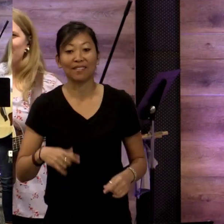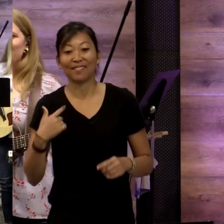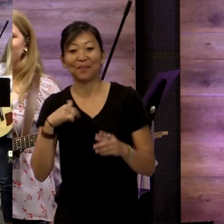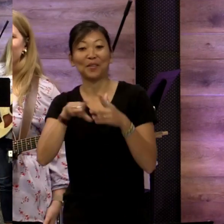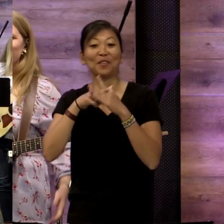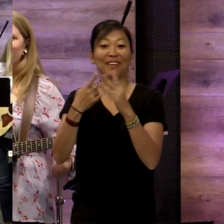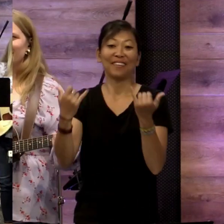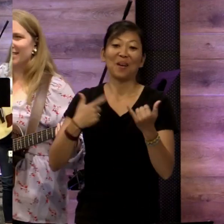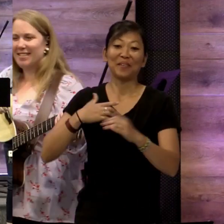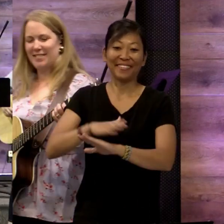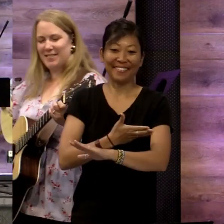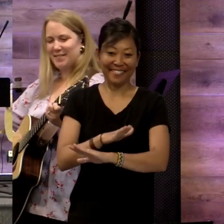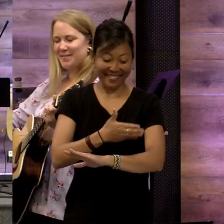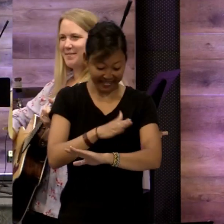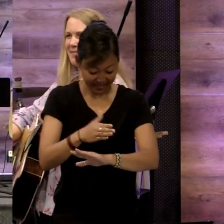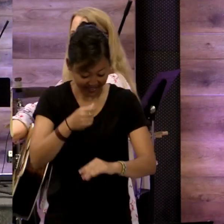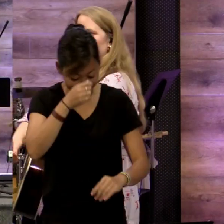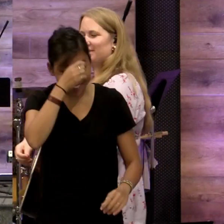would invite you to stand with us.